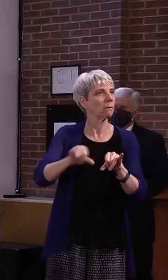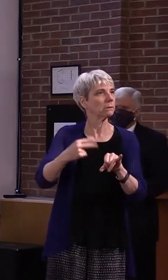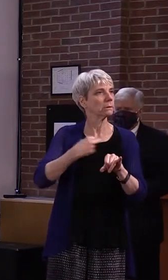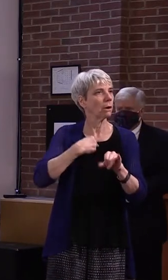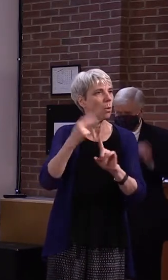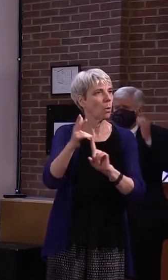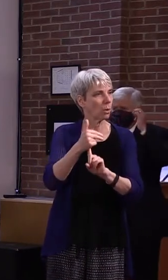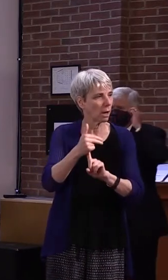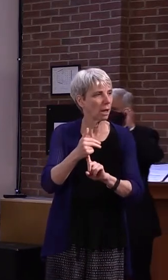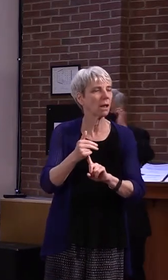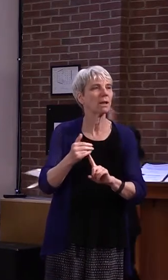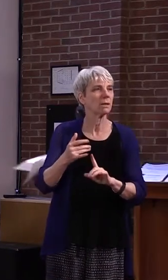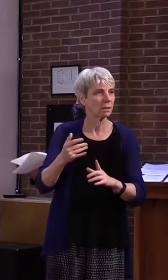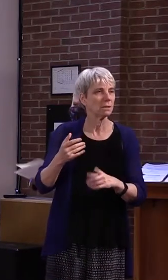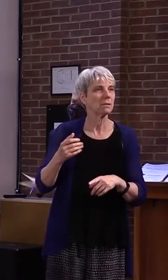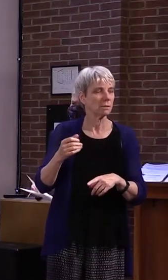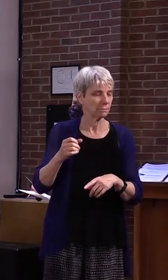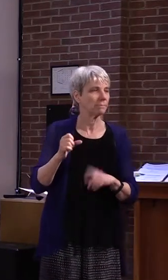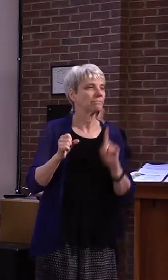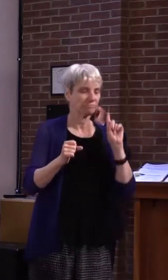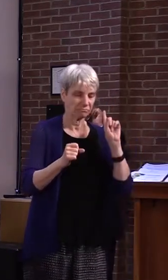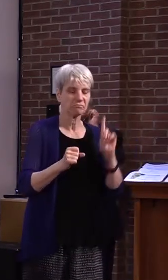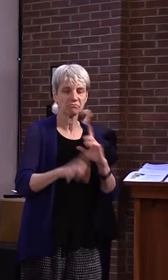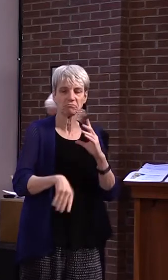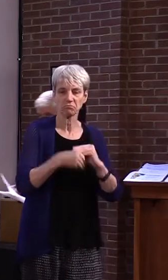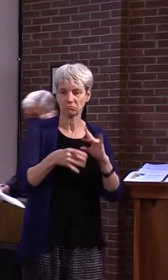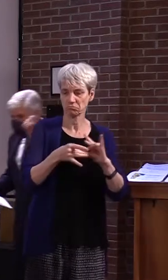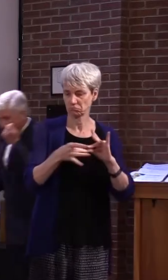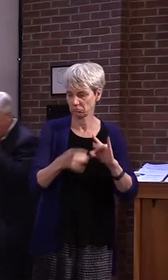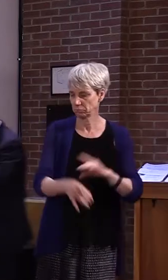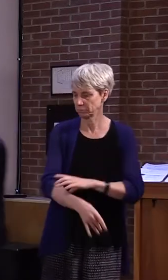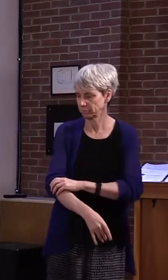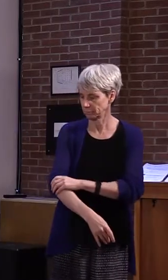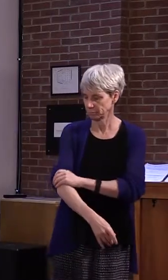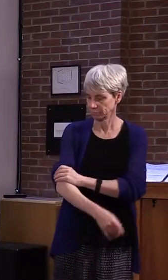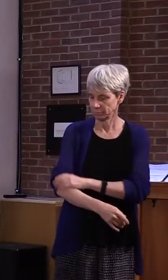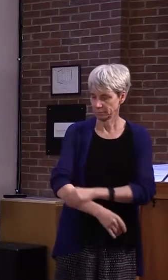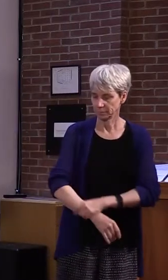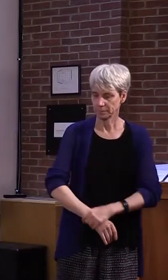Secretary Smith or Commissioner Sherling? Secretary Smith.